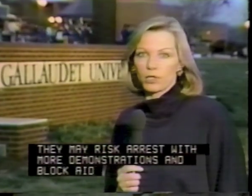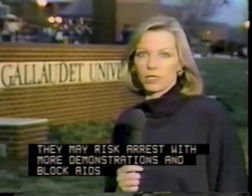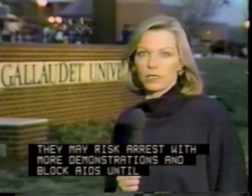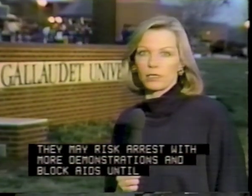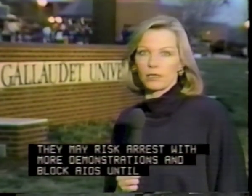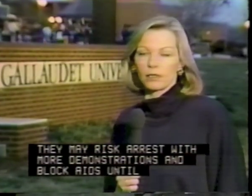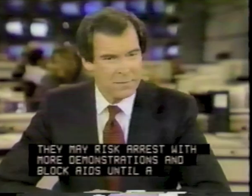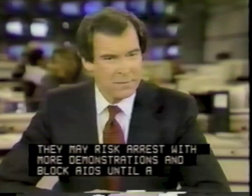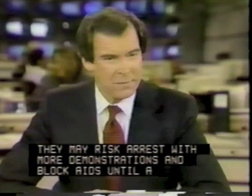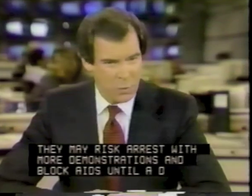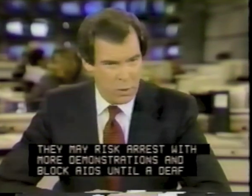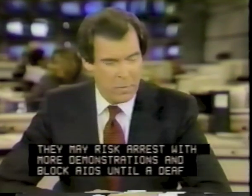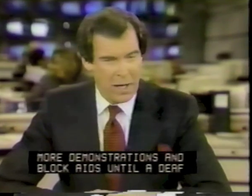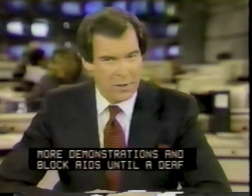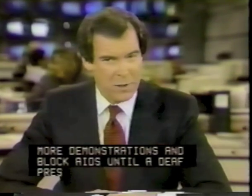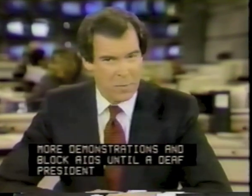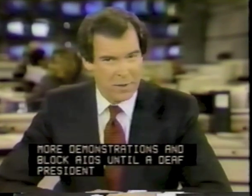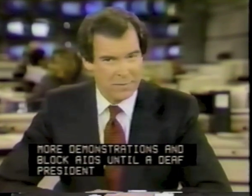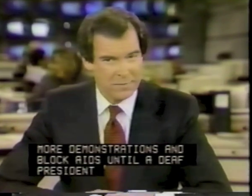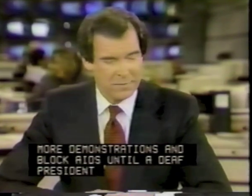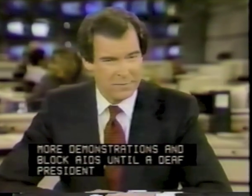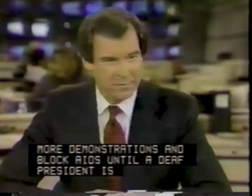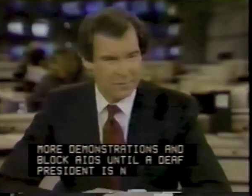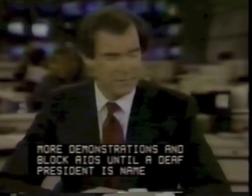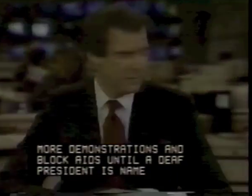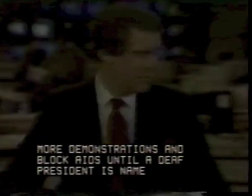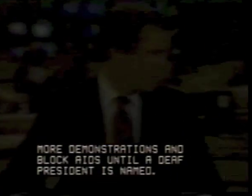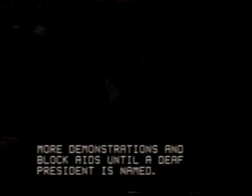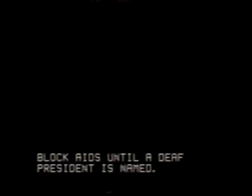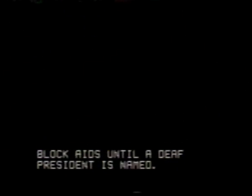News, Washington. We'll be back in just a moment.